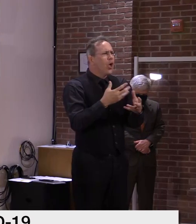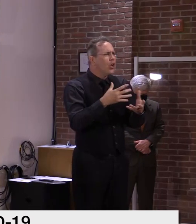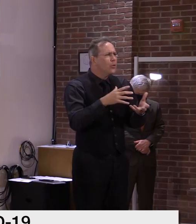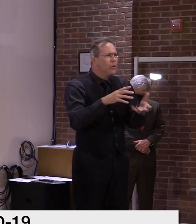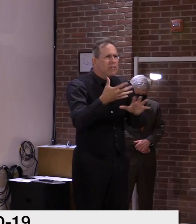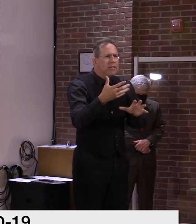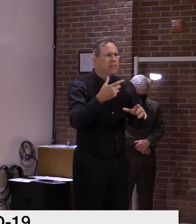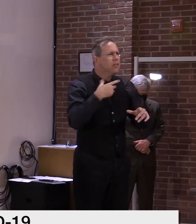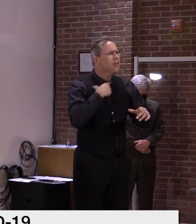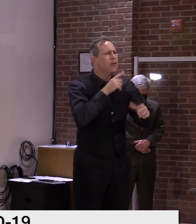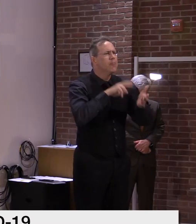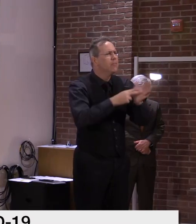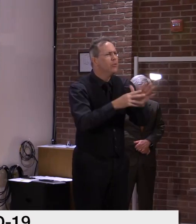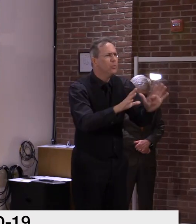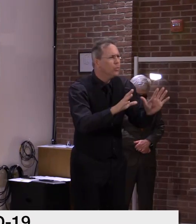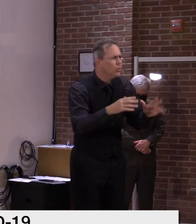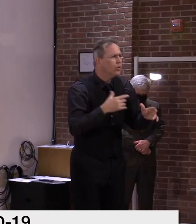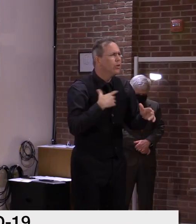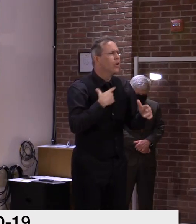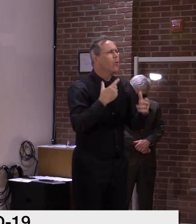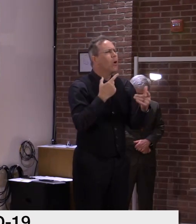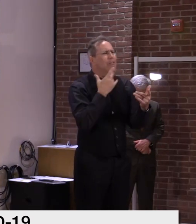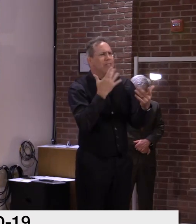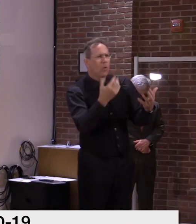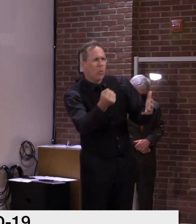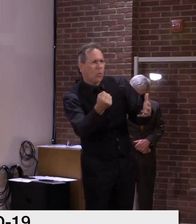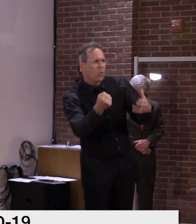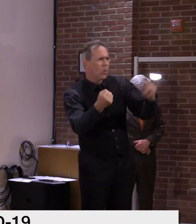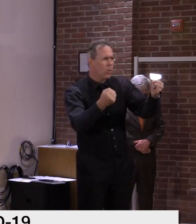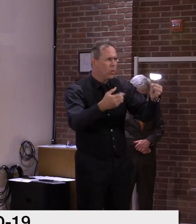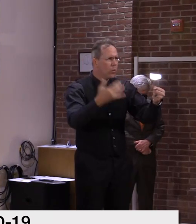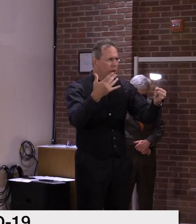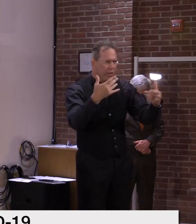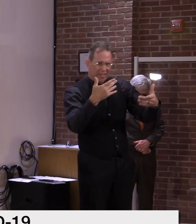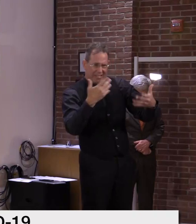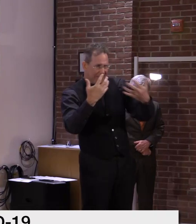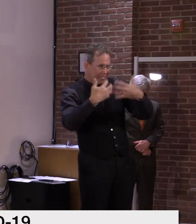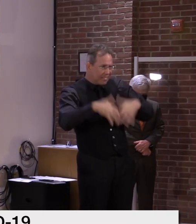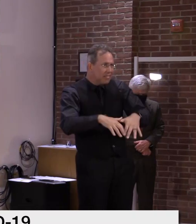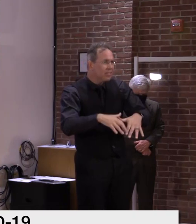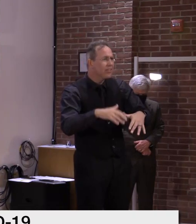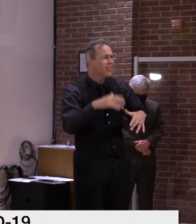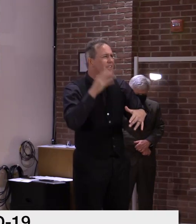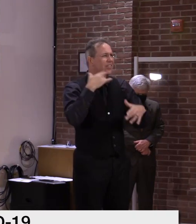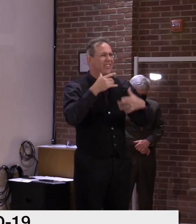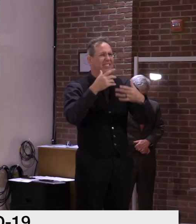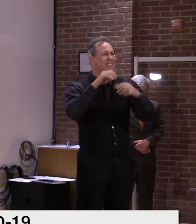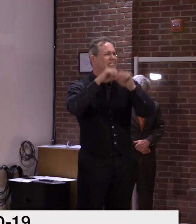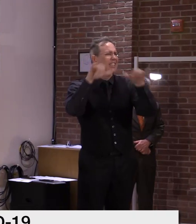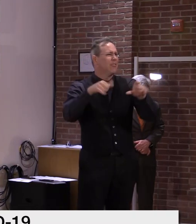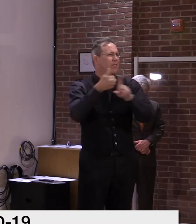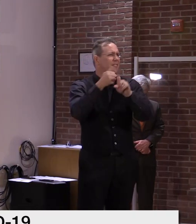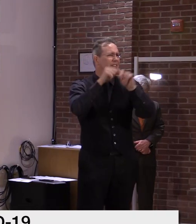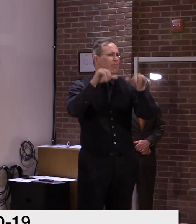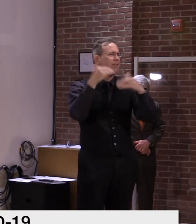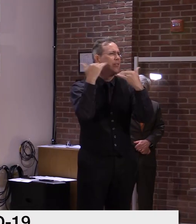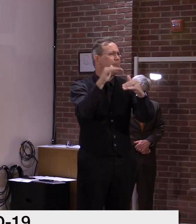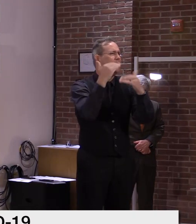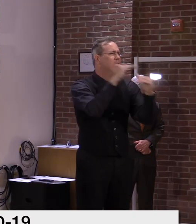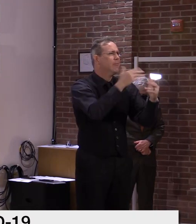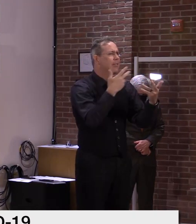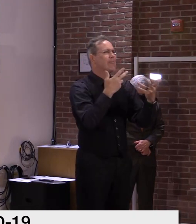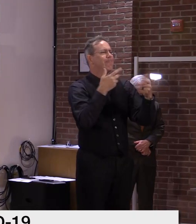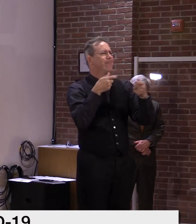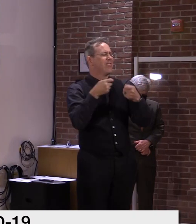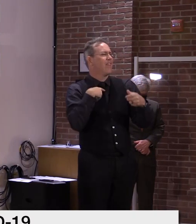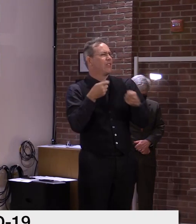much capacity in our emergency response systems. And sometimes that capacity reaches its zenith and